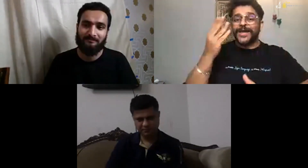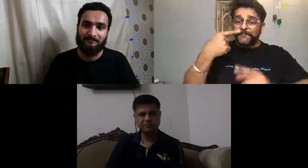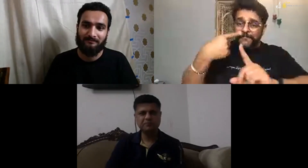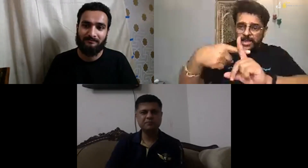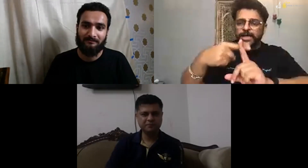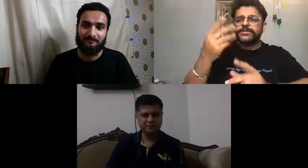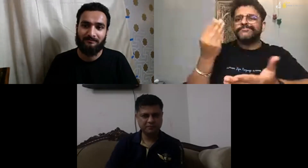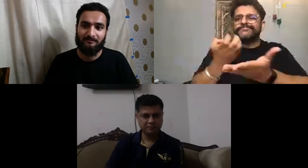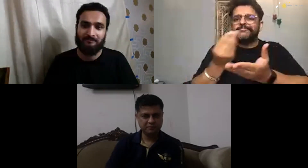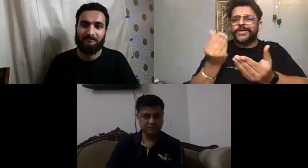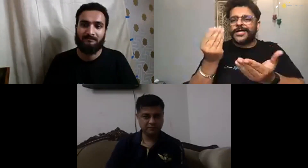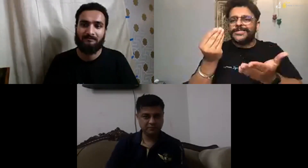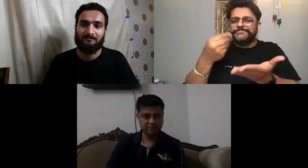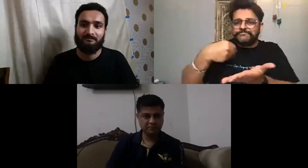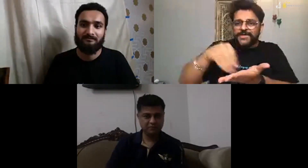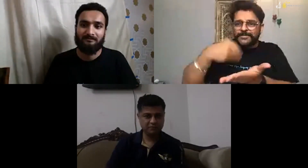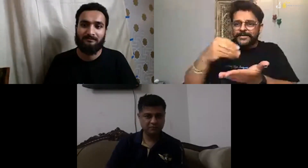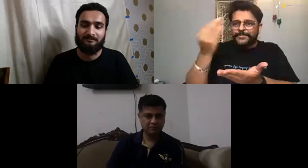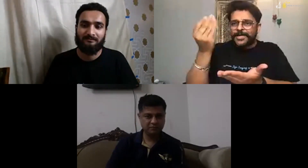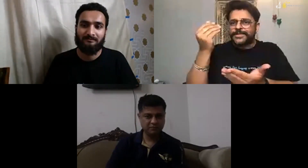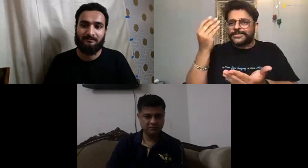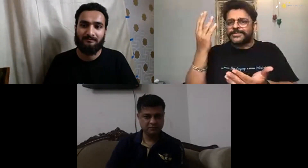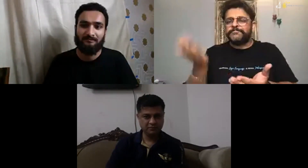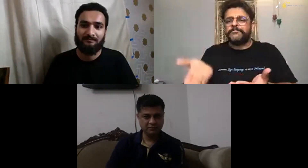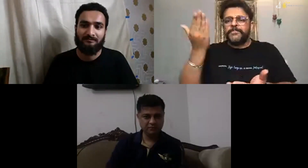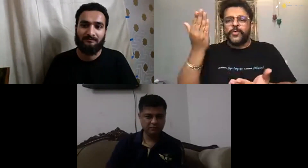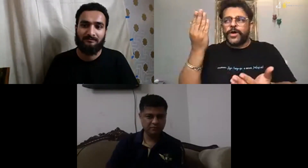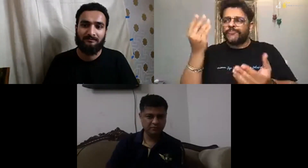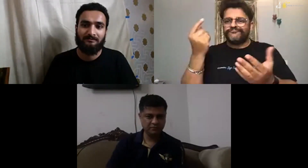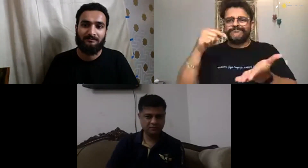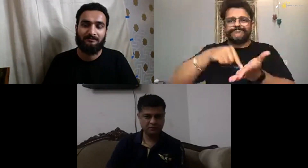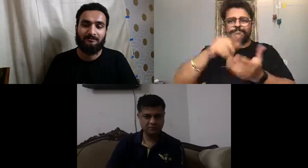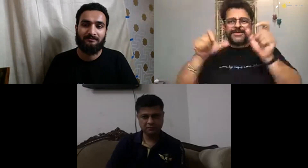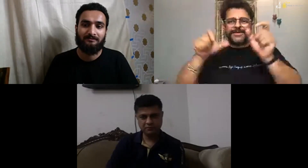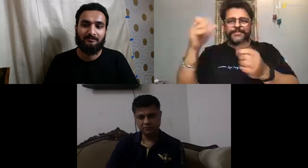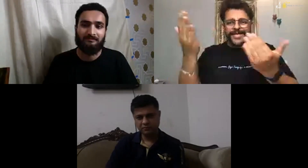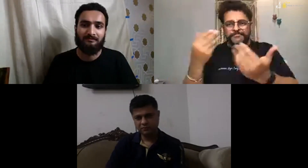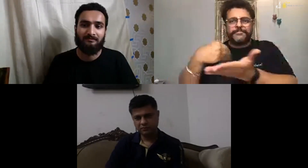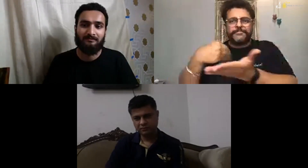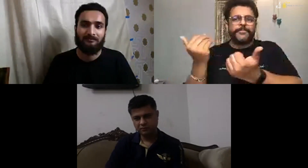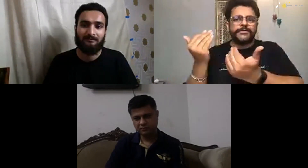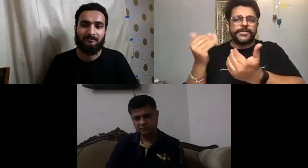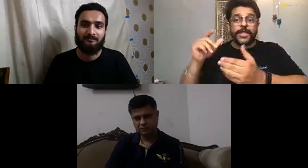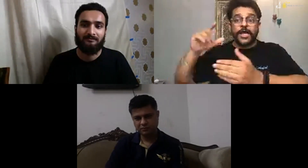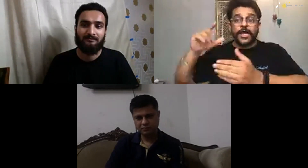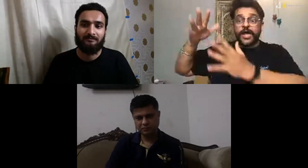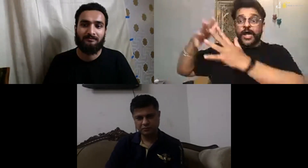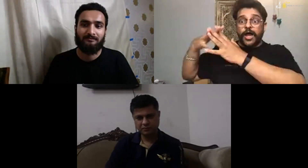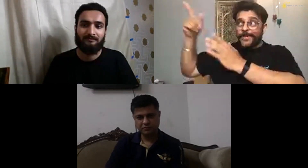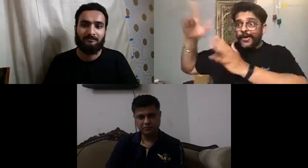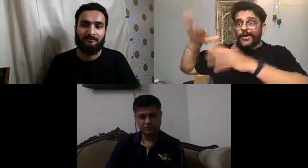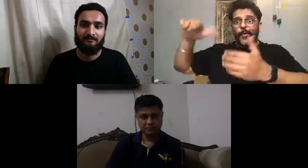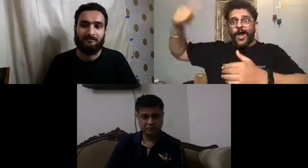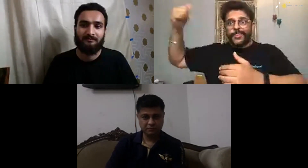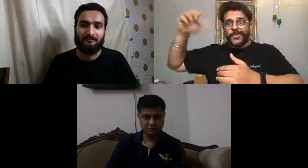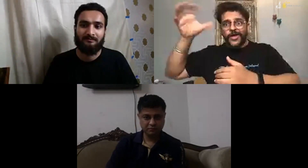should be getting the profit. So if people can, pay, um, if it's definitely